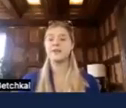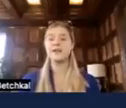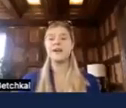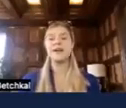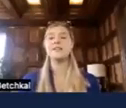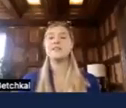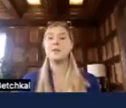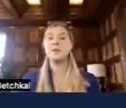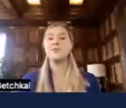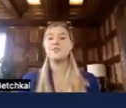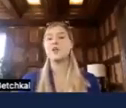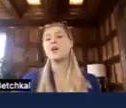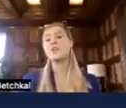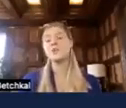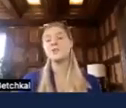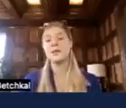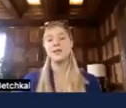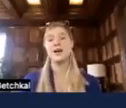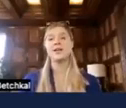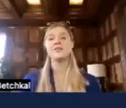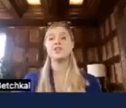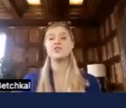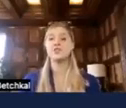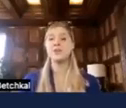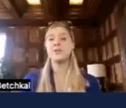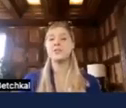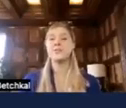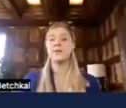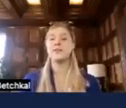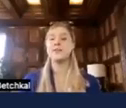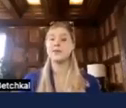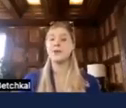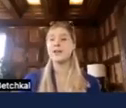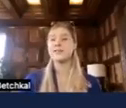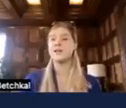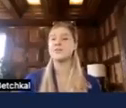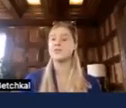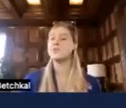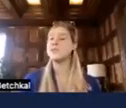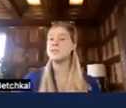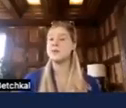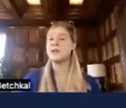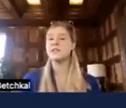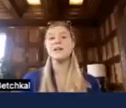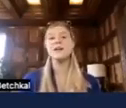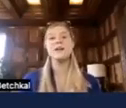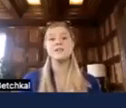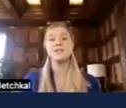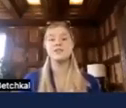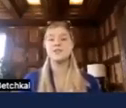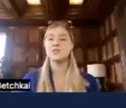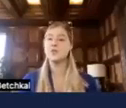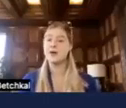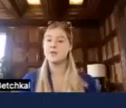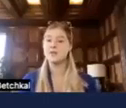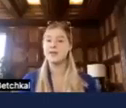study. And since accommodations do not alter what is being taught, instructors should be able to implement the same grading scale for students with disabilities as they